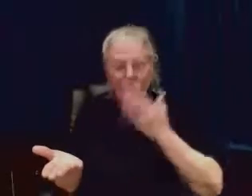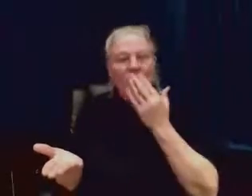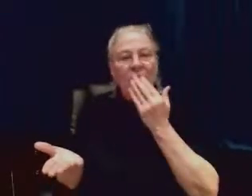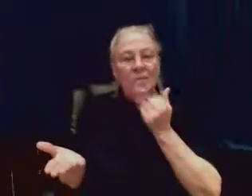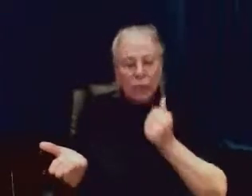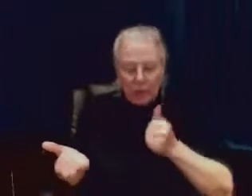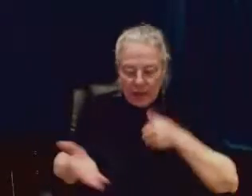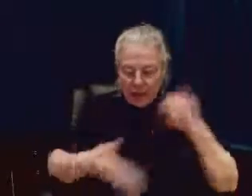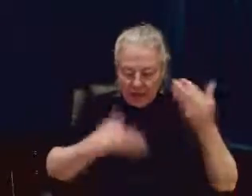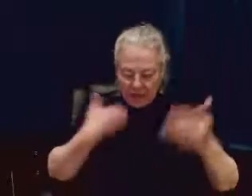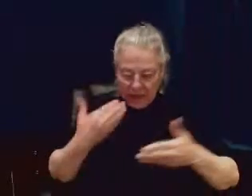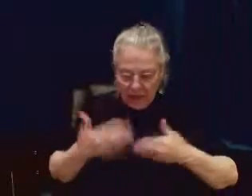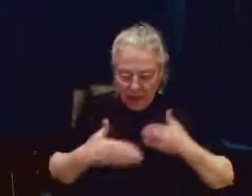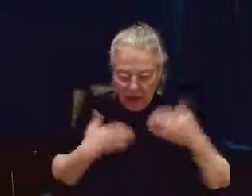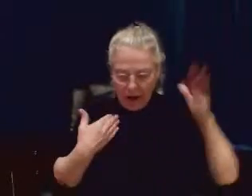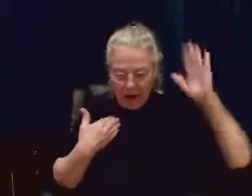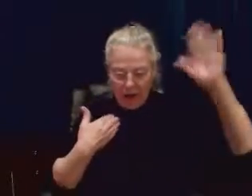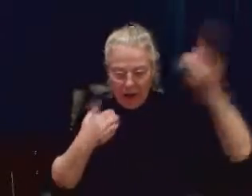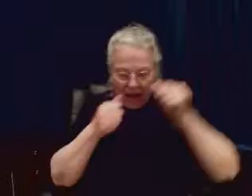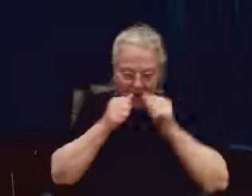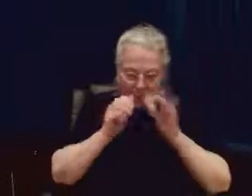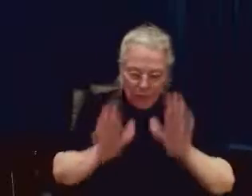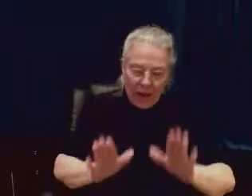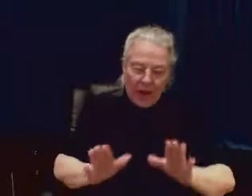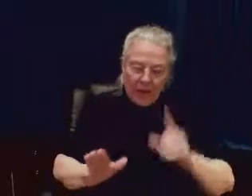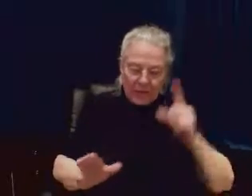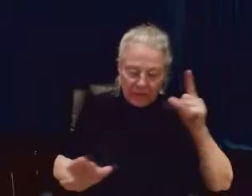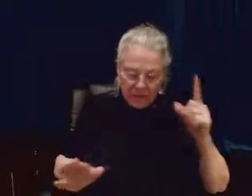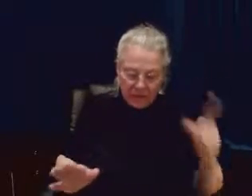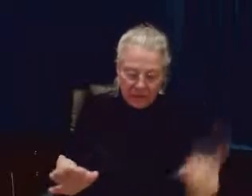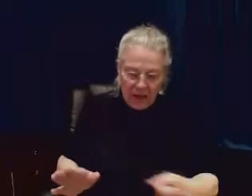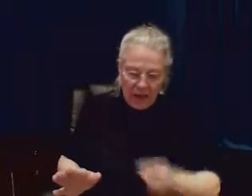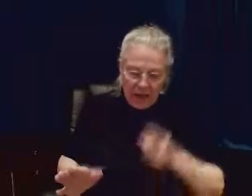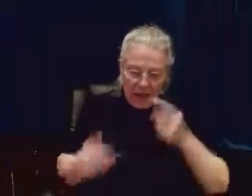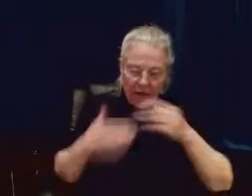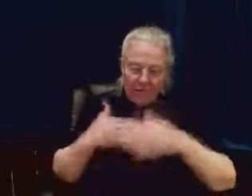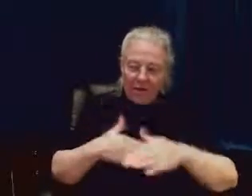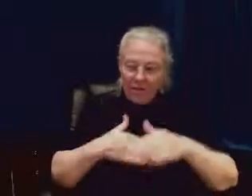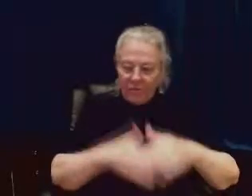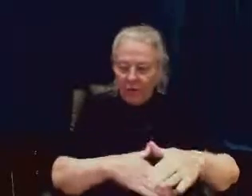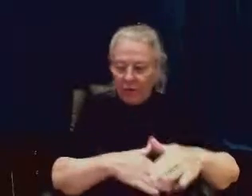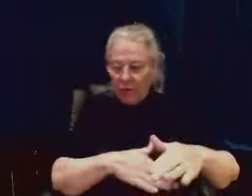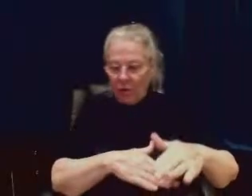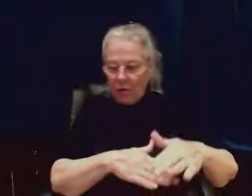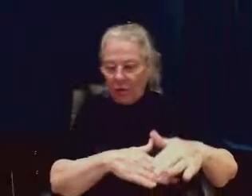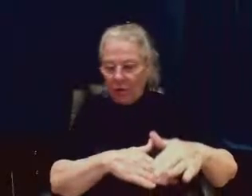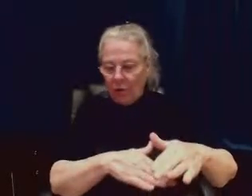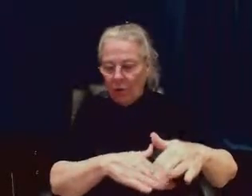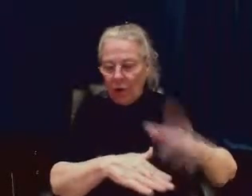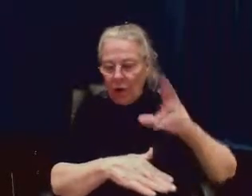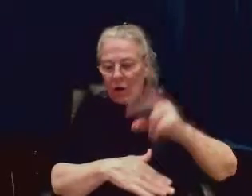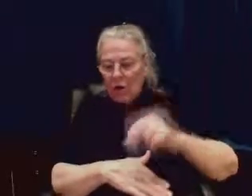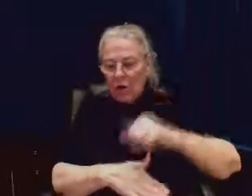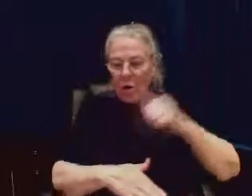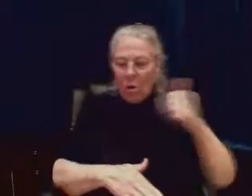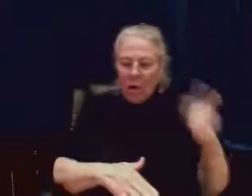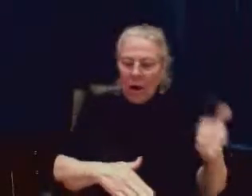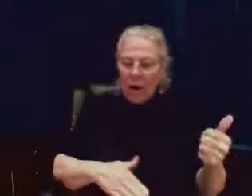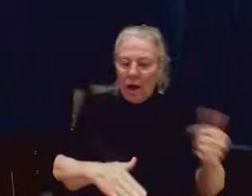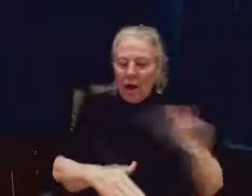my sweetest delight. His blessings ever flow. No